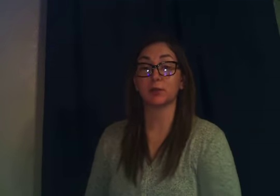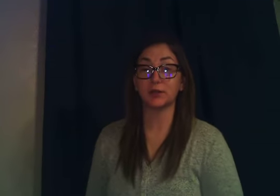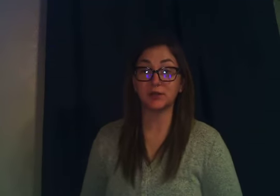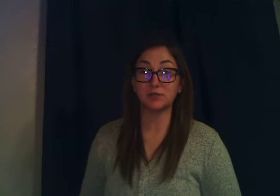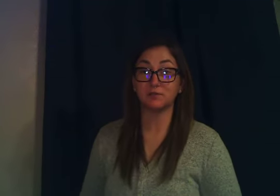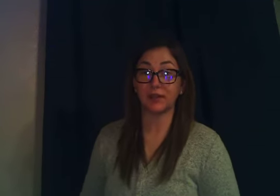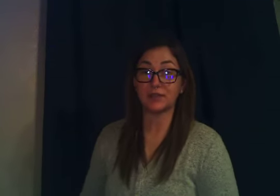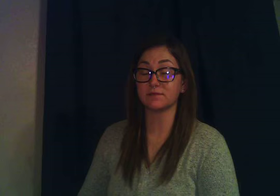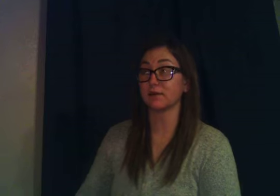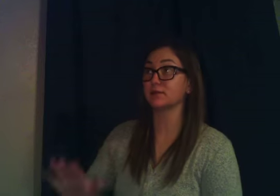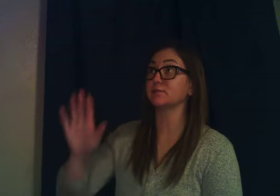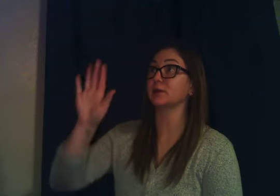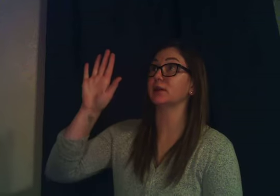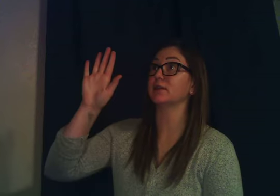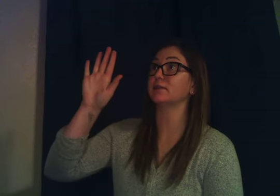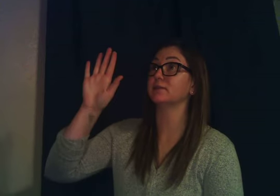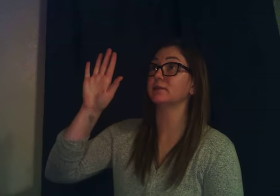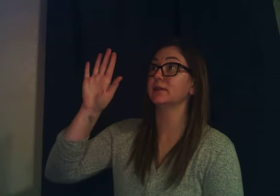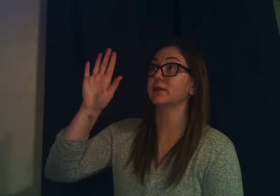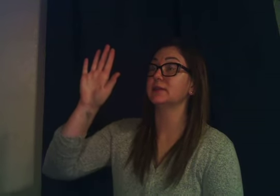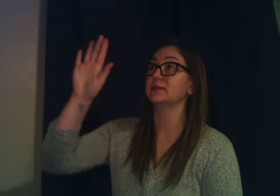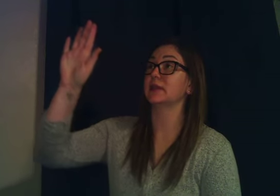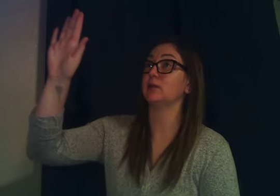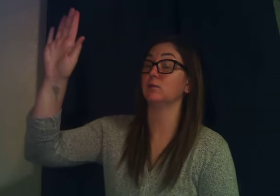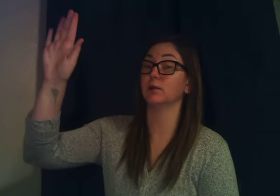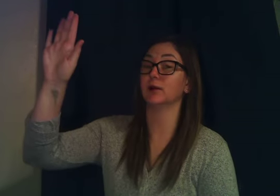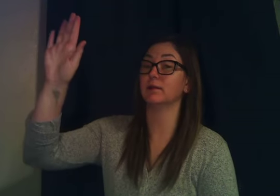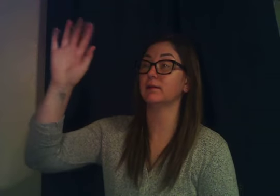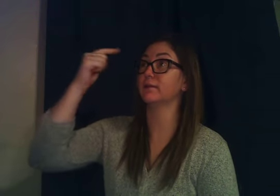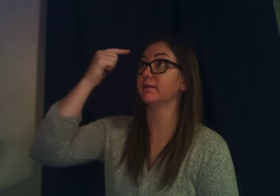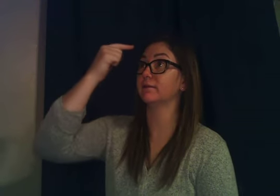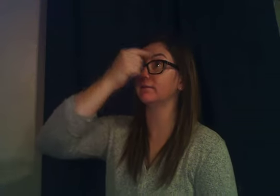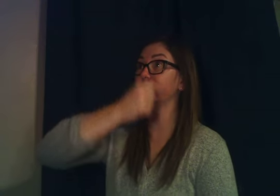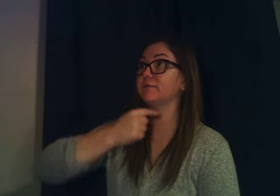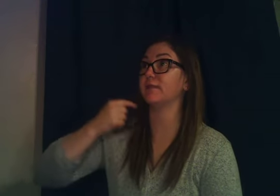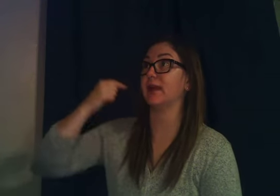we're going to do face first. We're going to say your face.